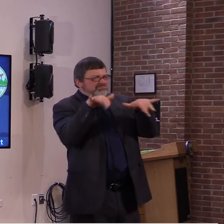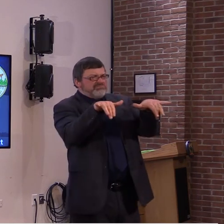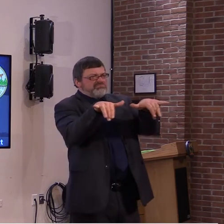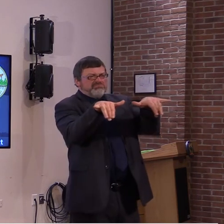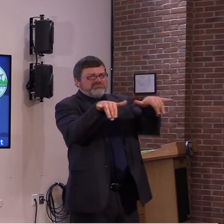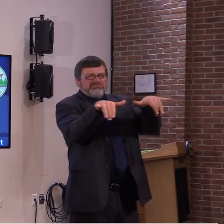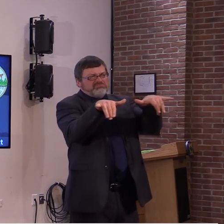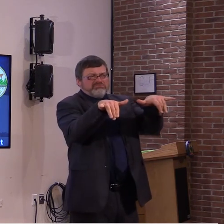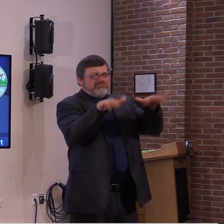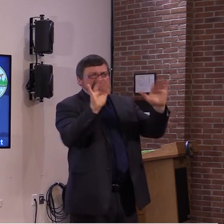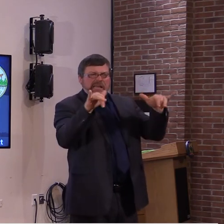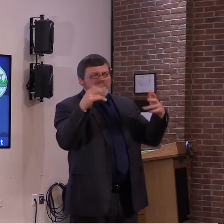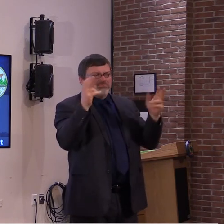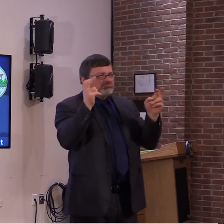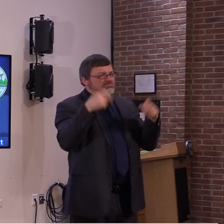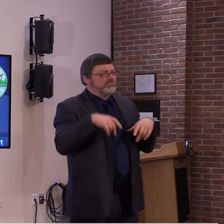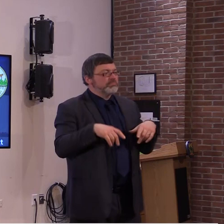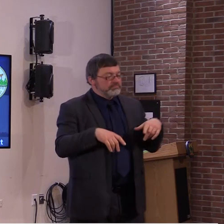Chronicle.